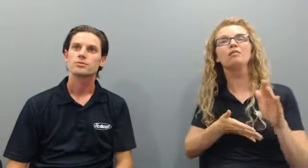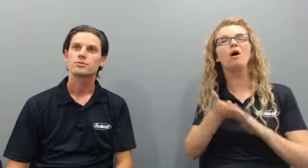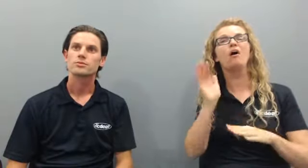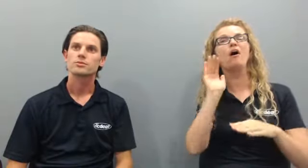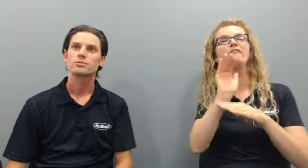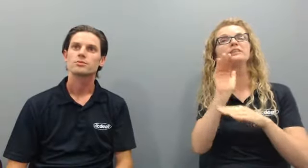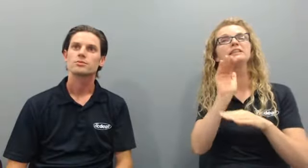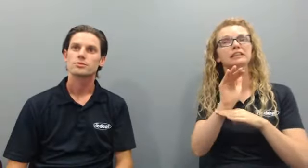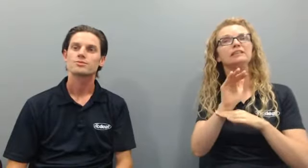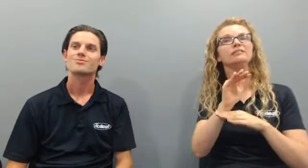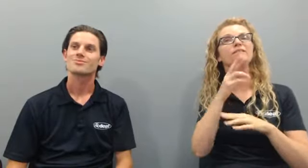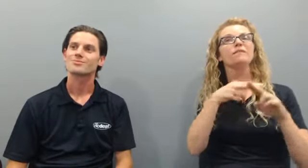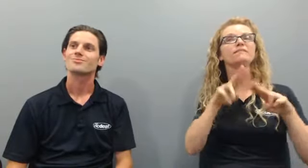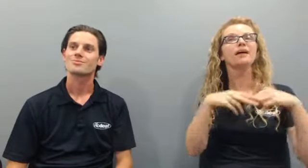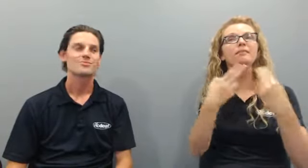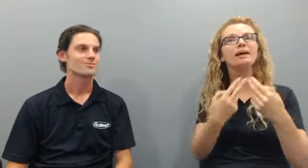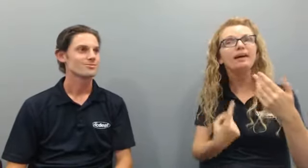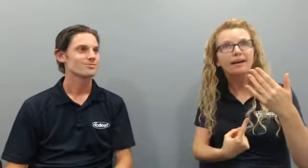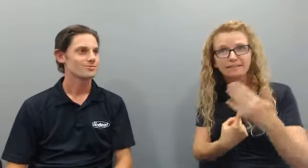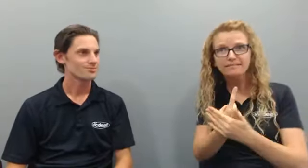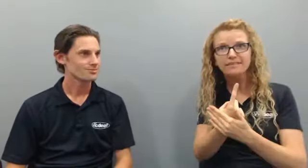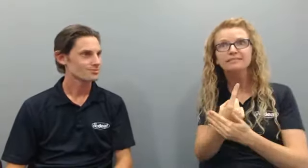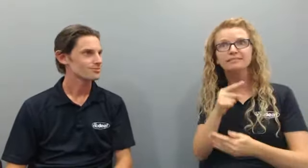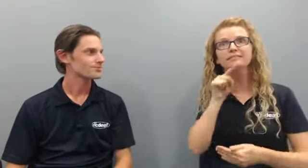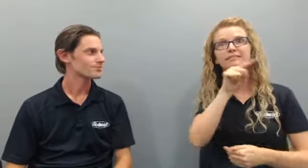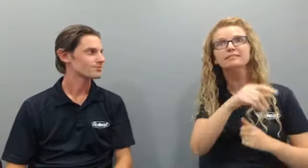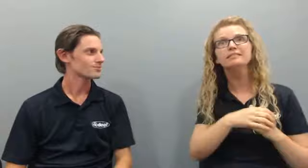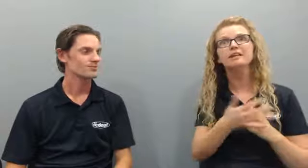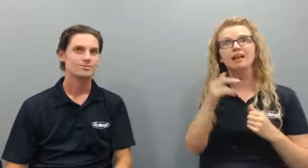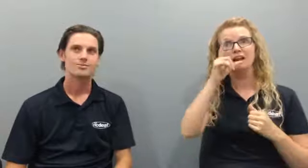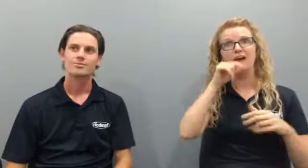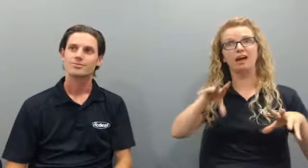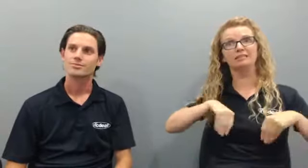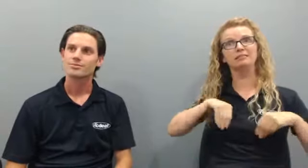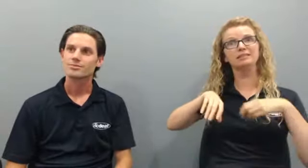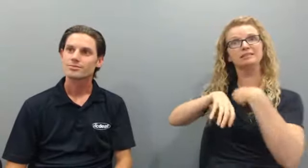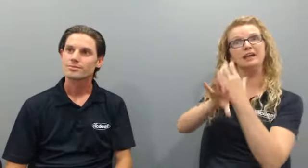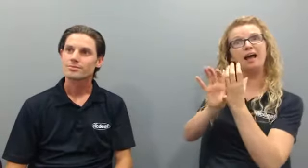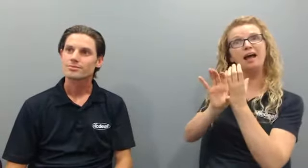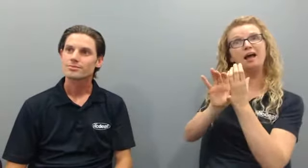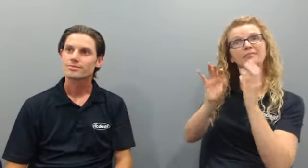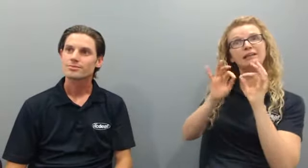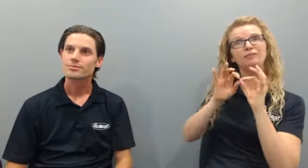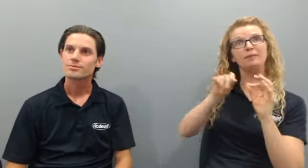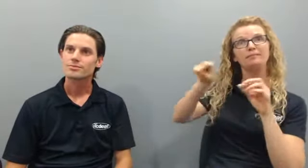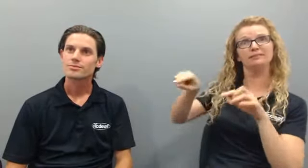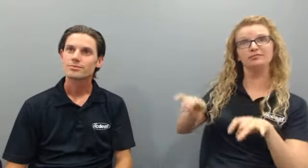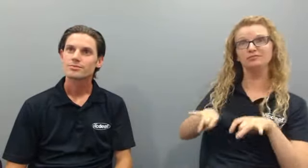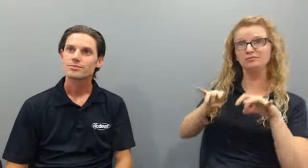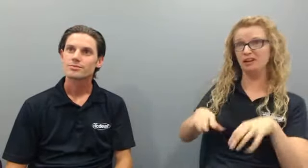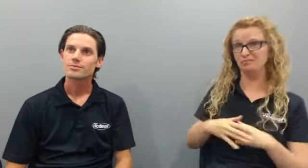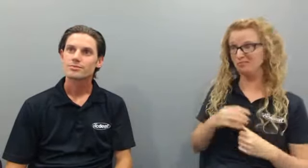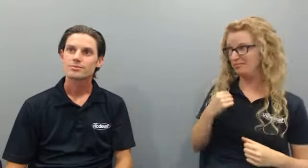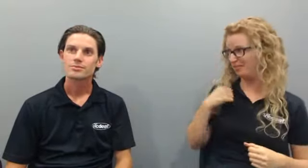there. Another question here, I want to go to an overseas event with my family. Can I Skype with an